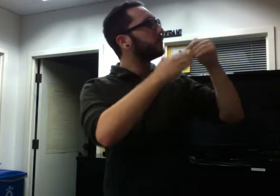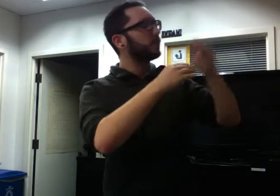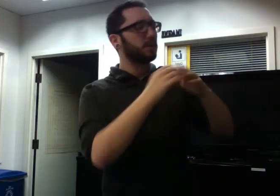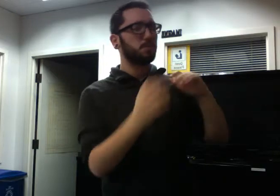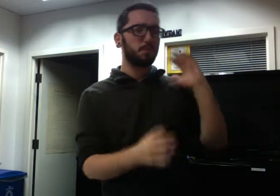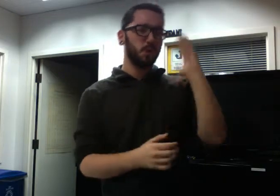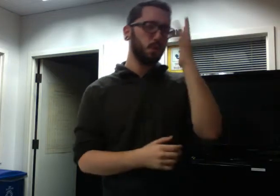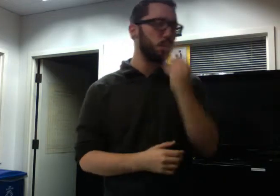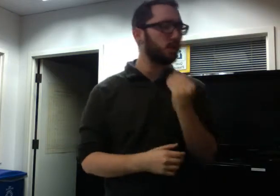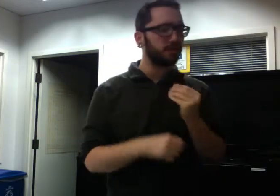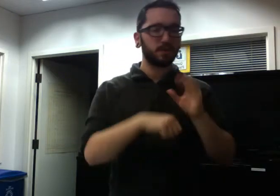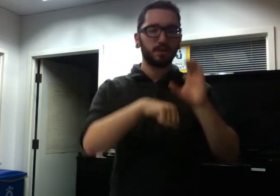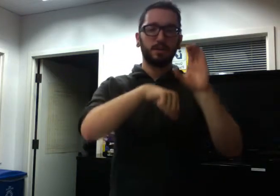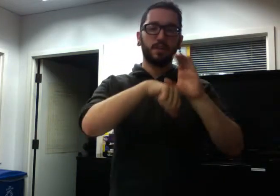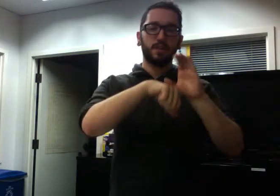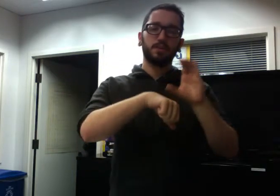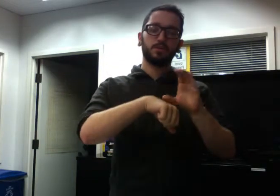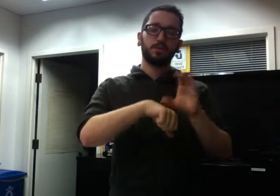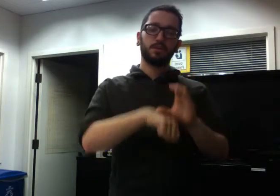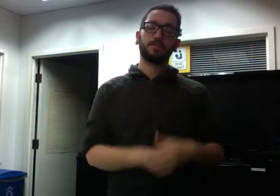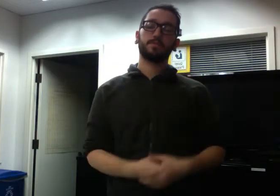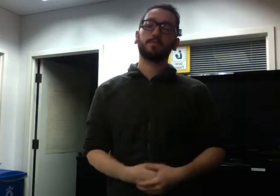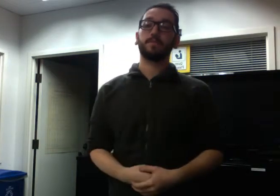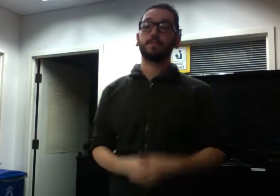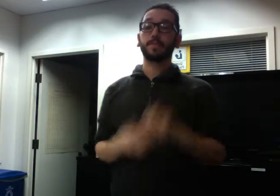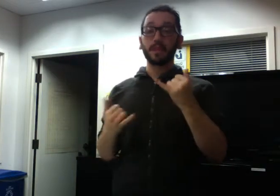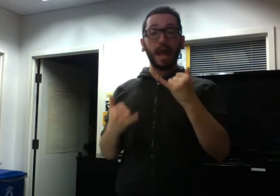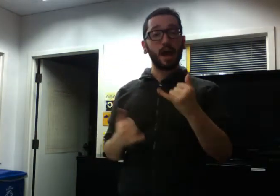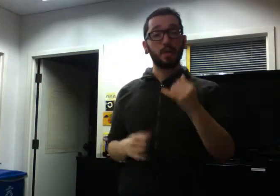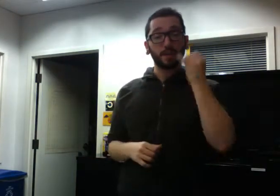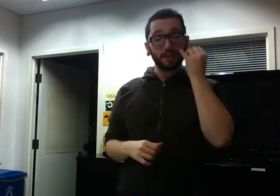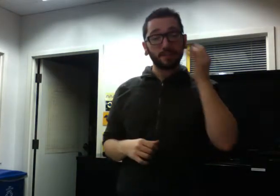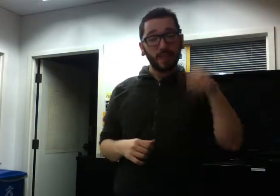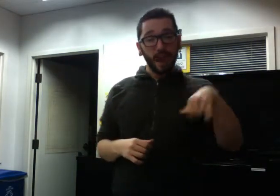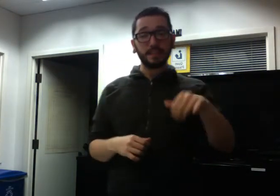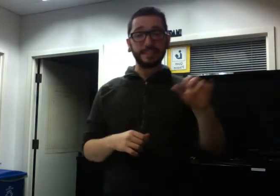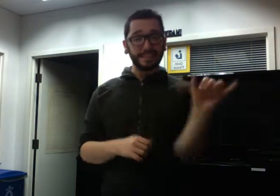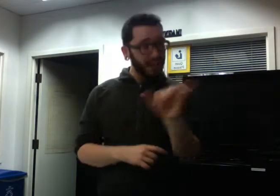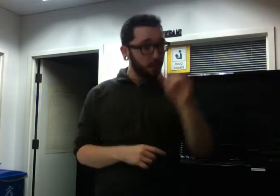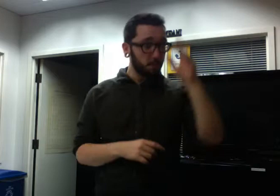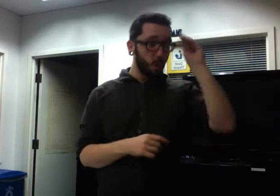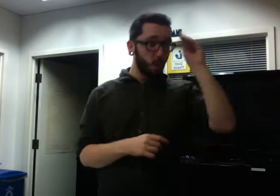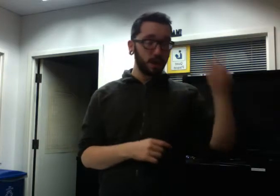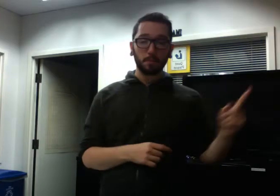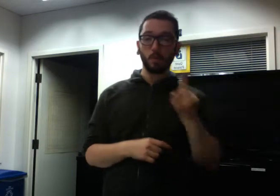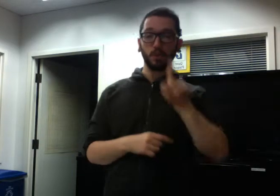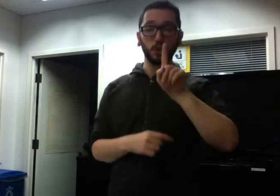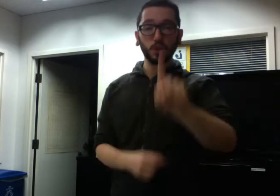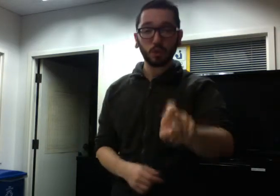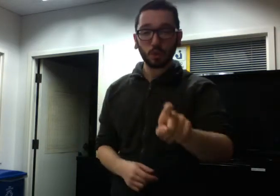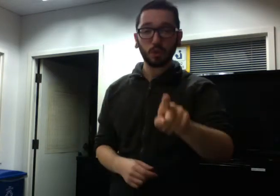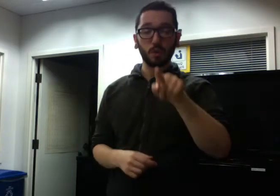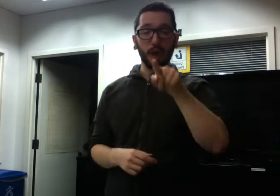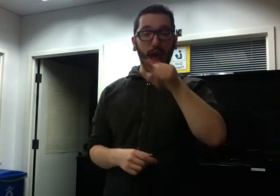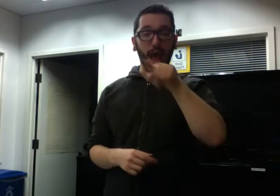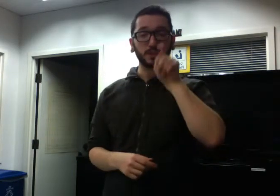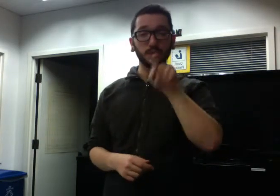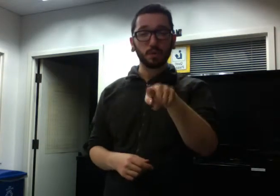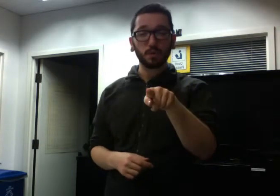cathedral." Now, if this little boy approached you and asked you, "What are you doing?" how would